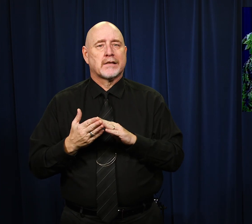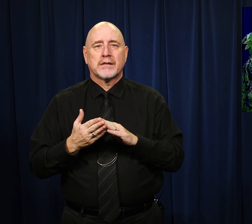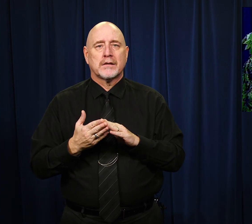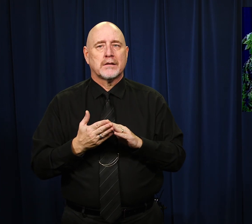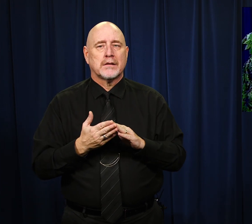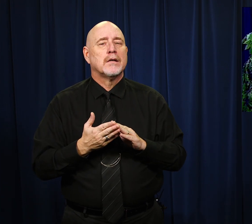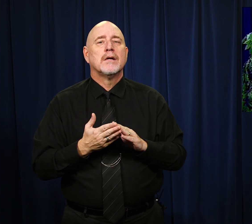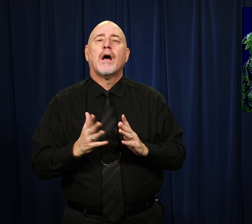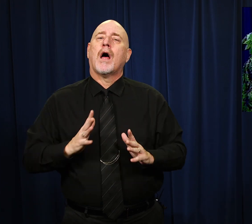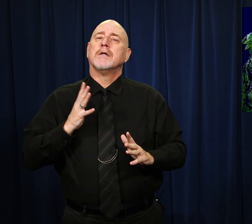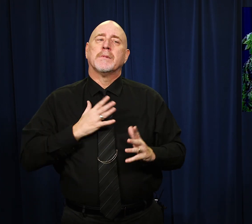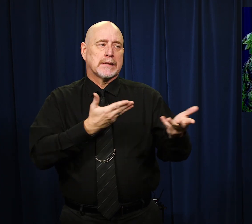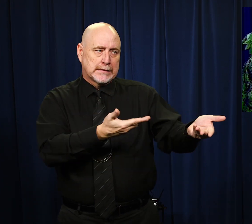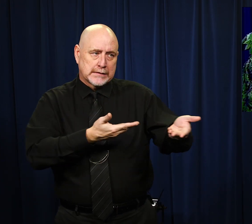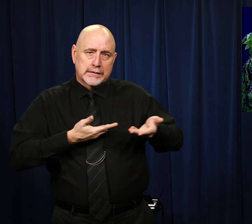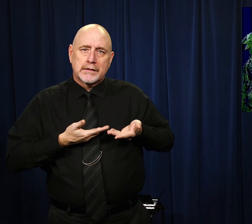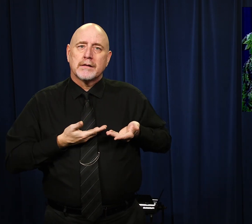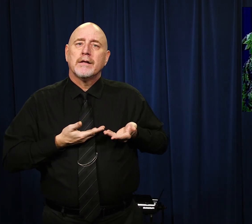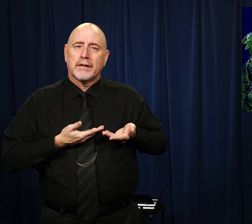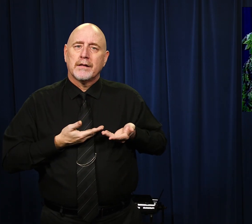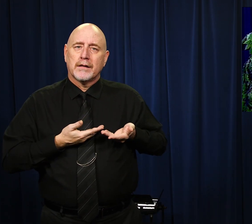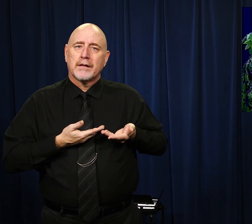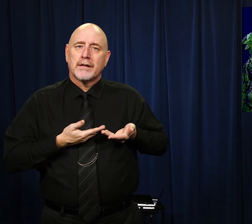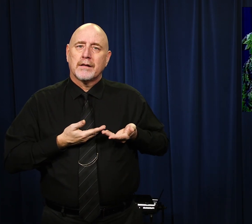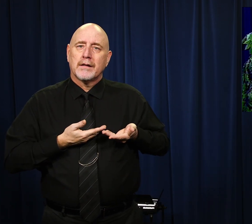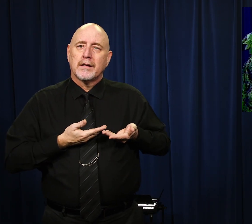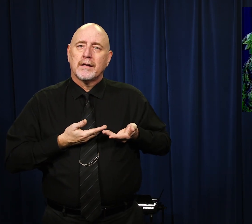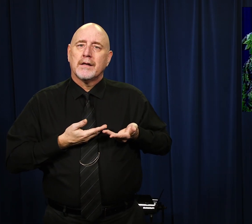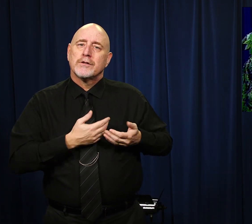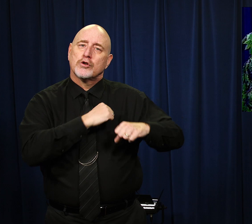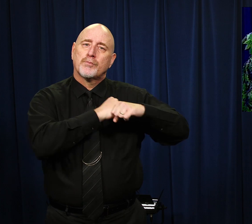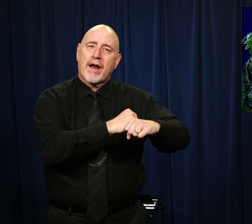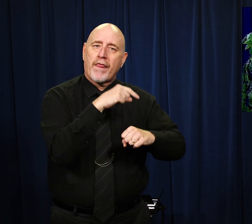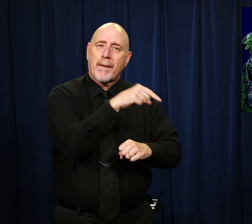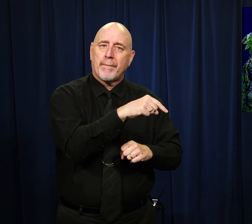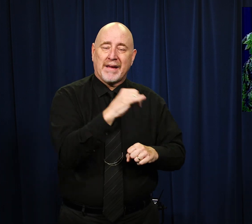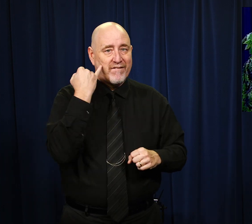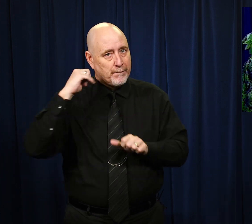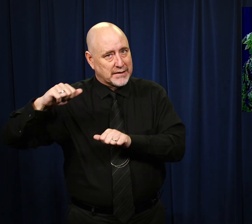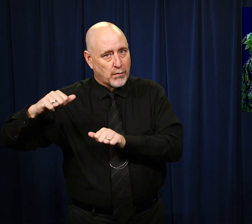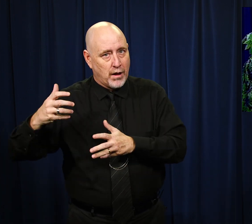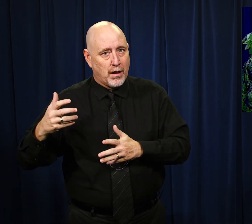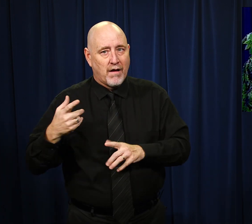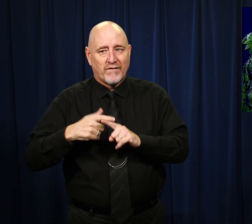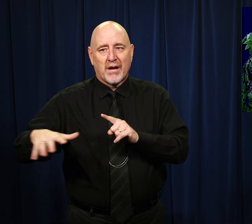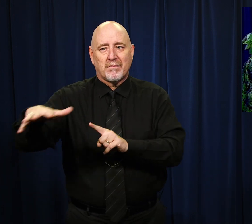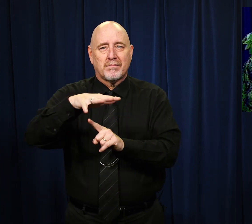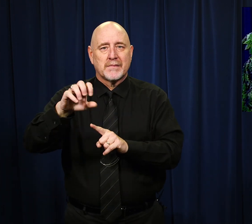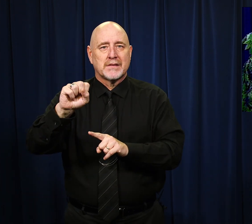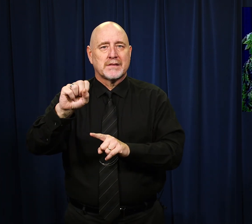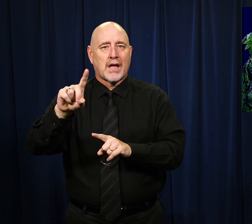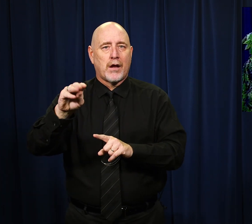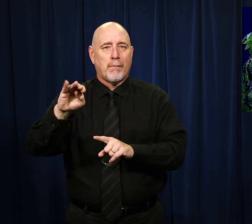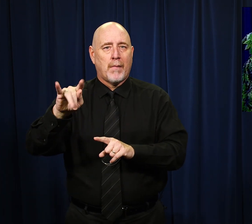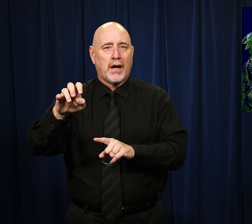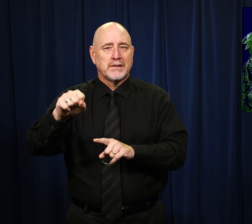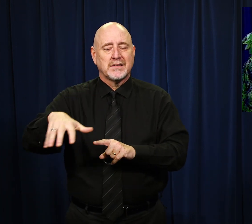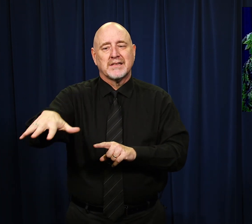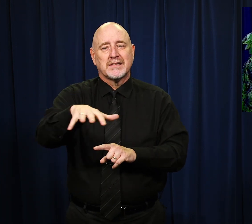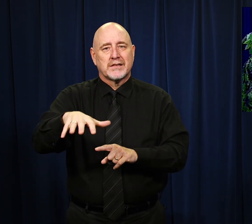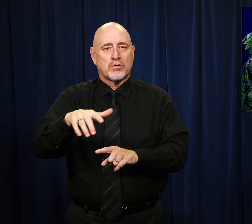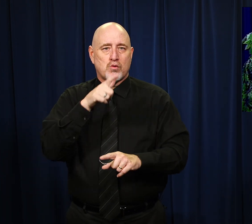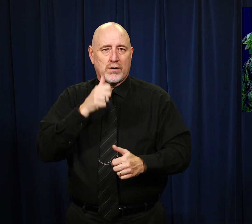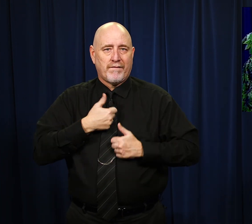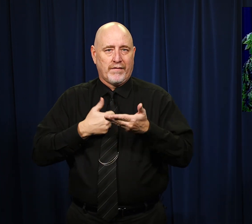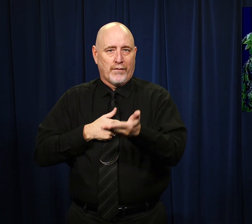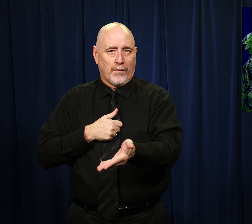to extend hospitality to them. He's going to spare them, if he can, from the Sodomites around him, from those in